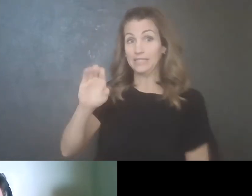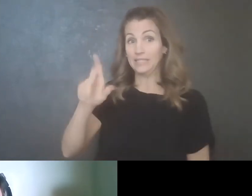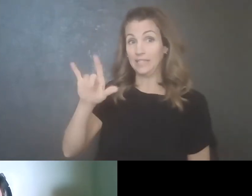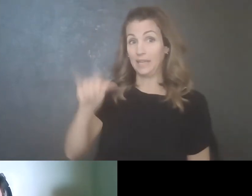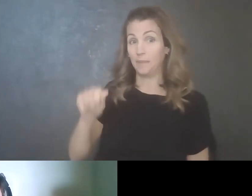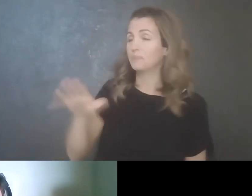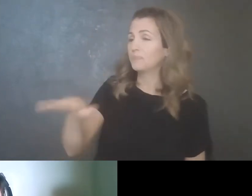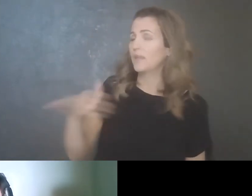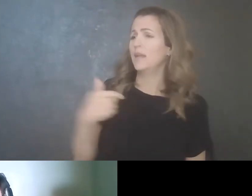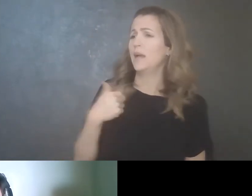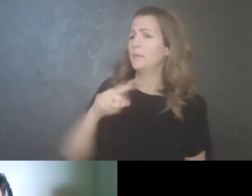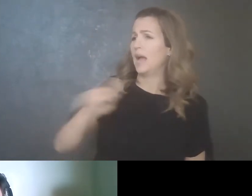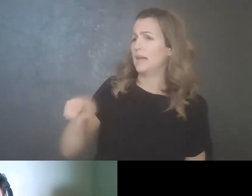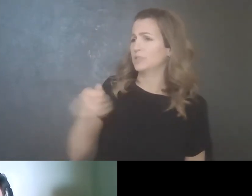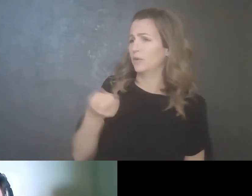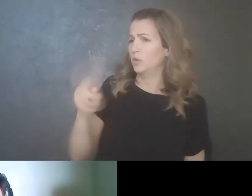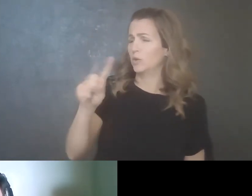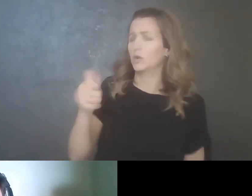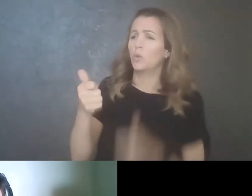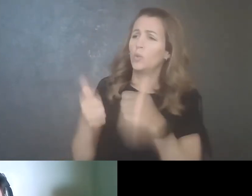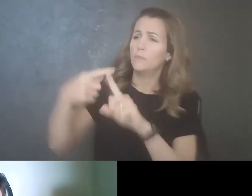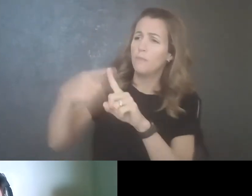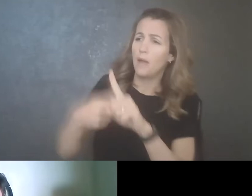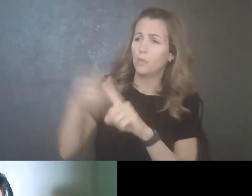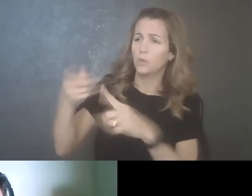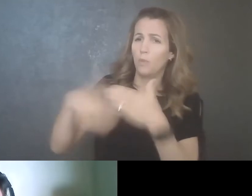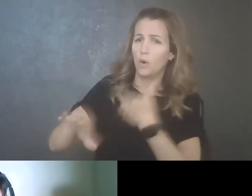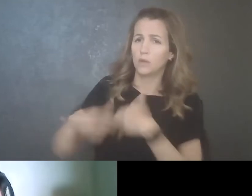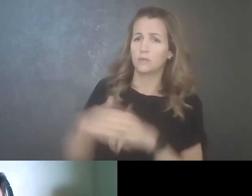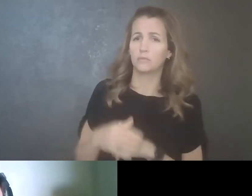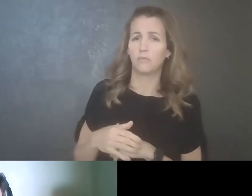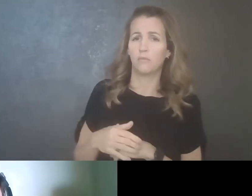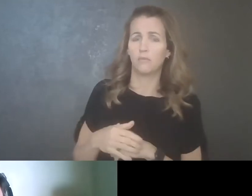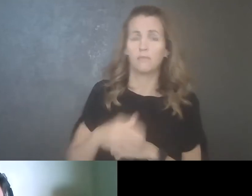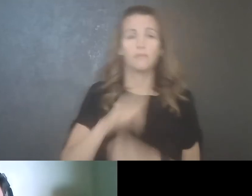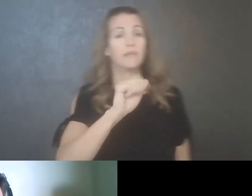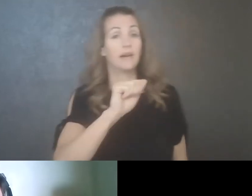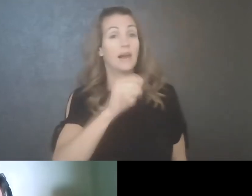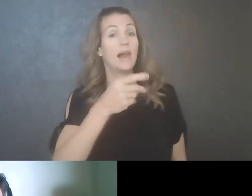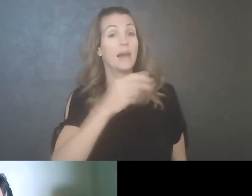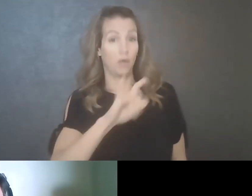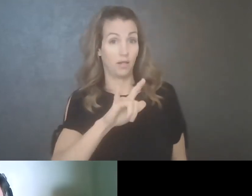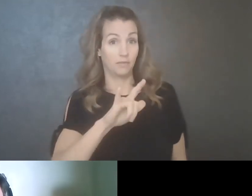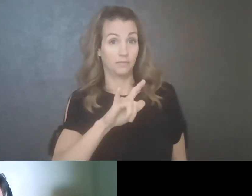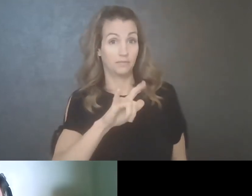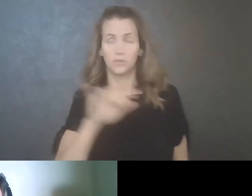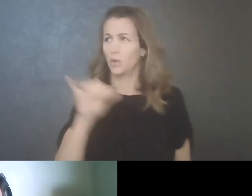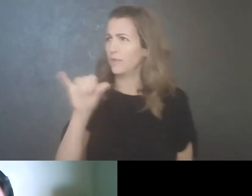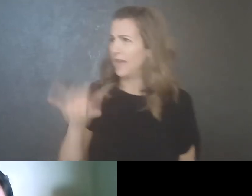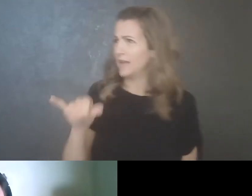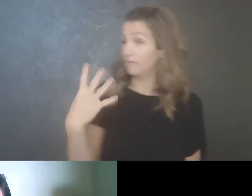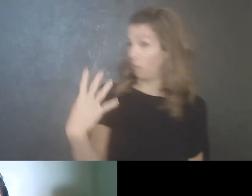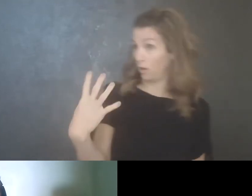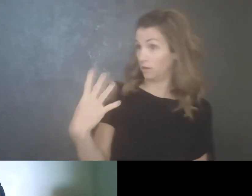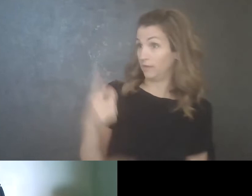going to ask you a couple questions. What month were you born? April. April. So that is 4, right?